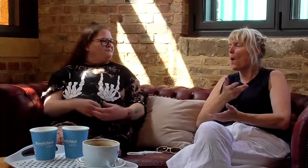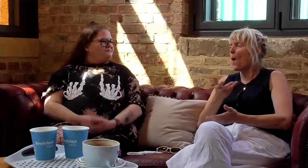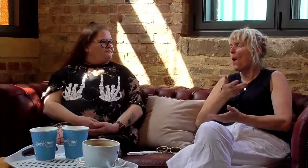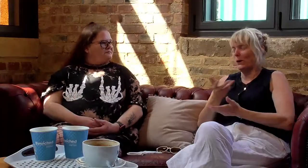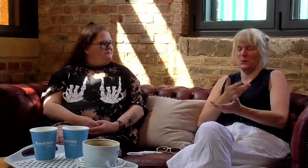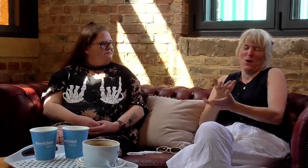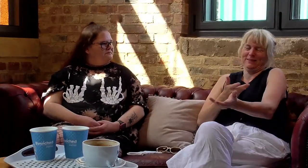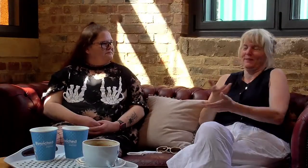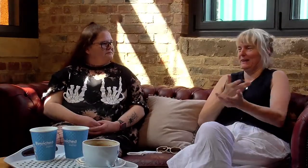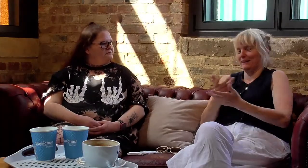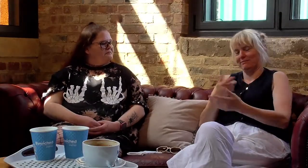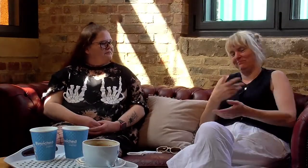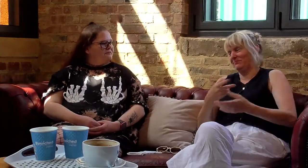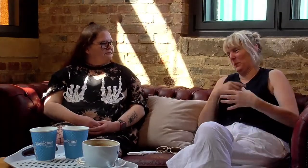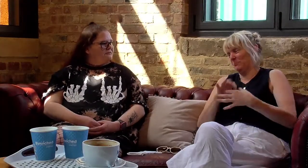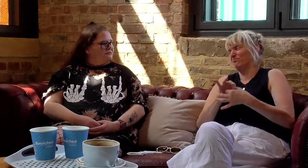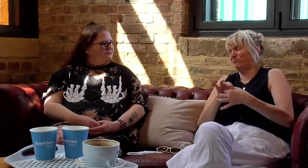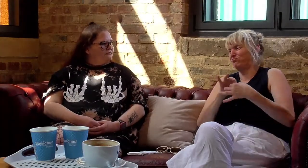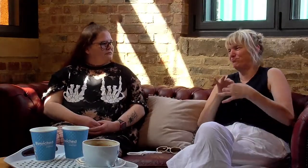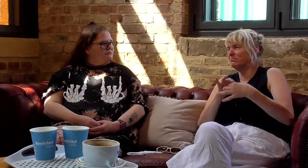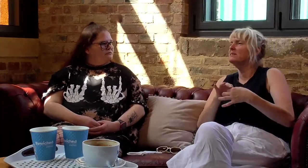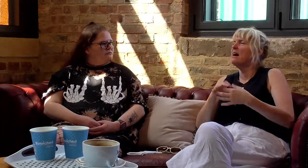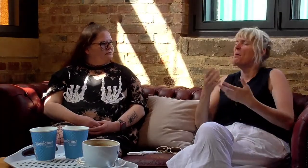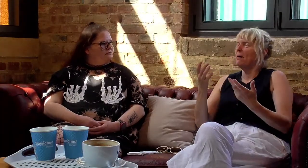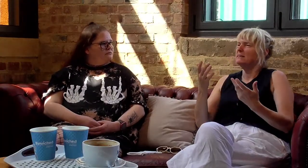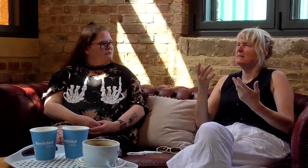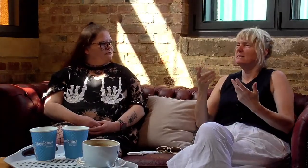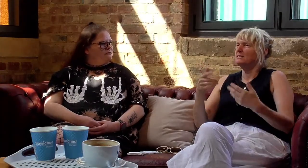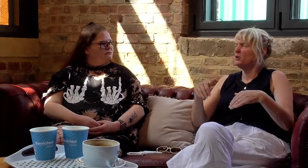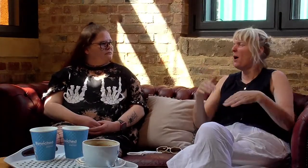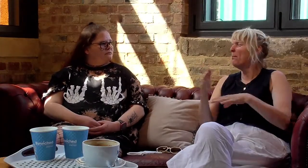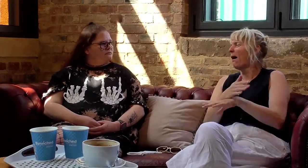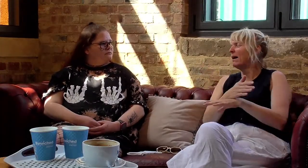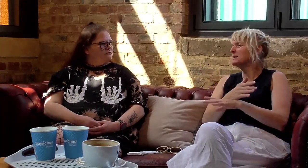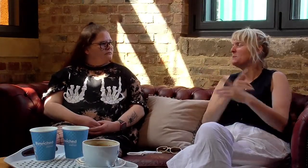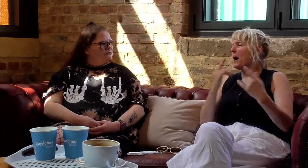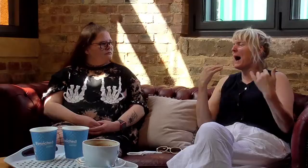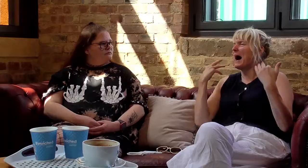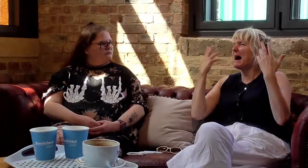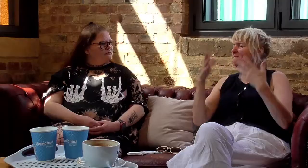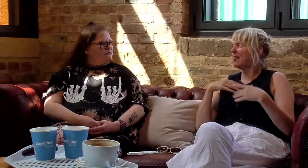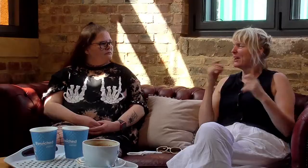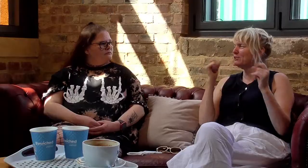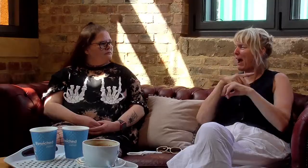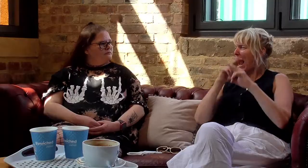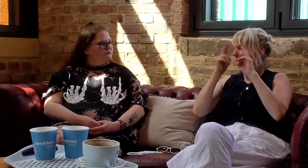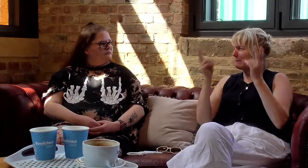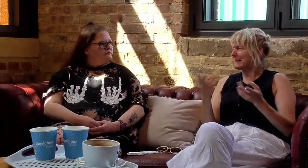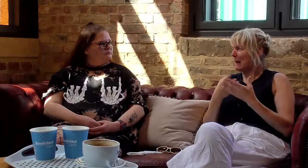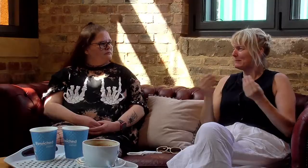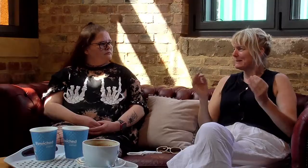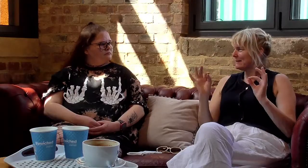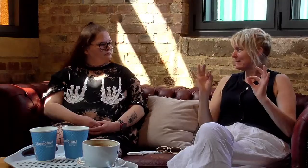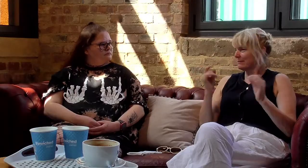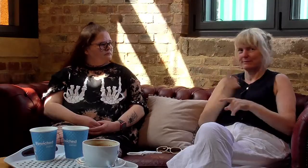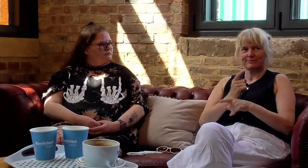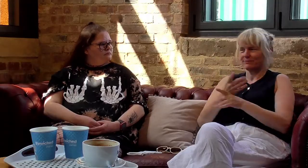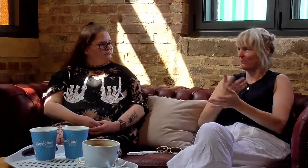I had a dog before, and I talked to it anyway. You know, we had a great sort of bond. But unfortunately, he passed away, and I felt strange. You know, my house